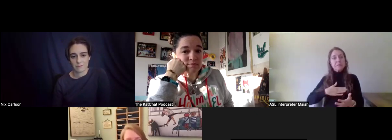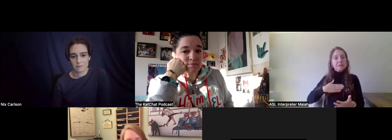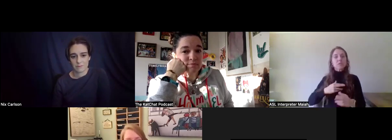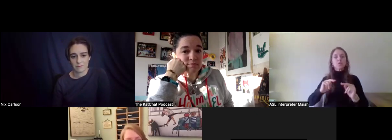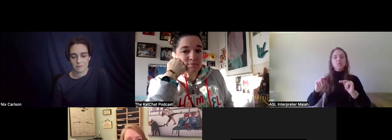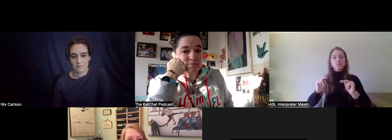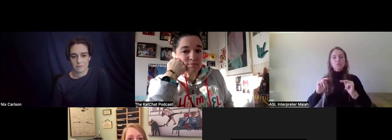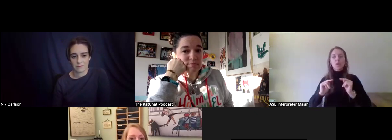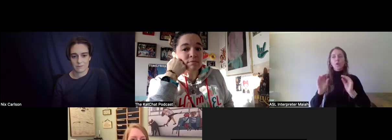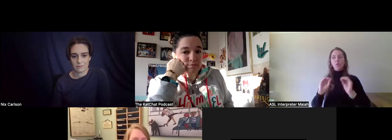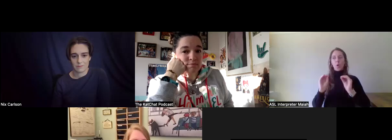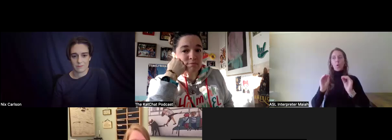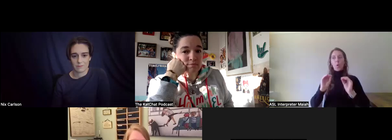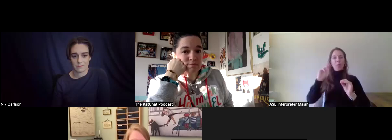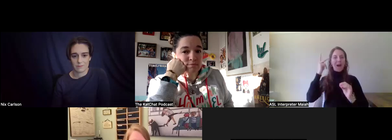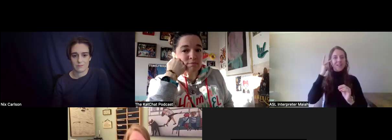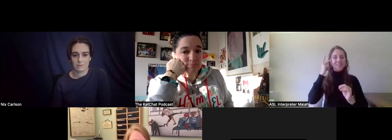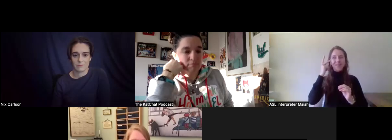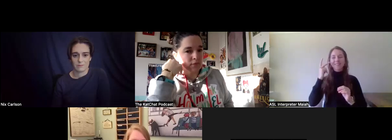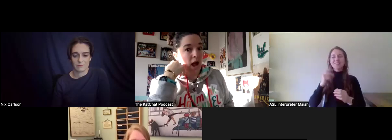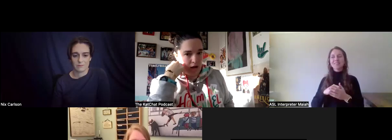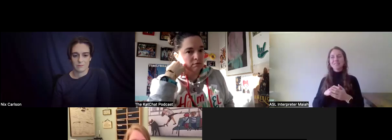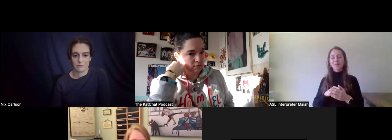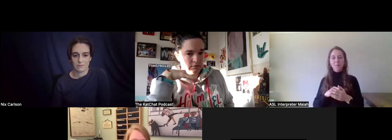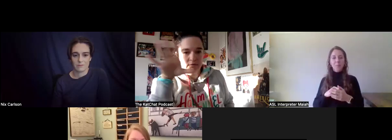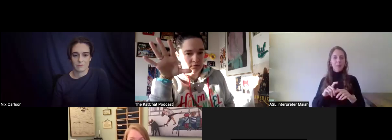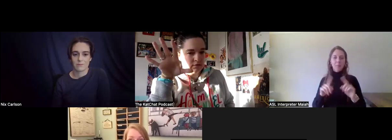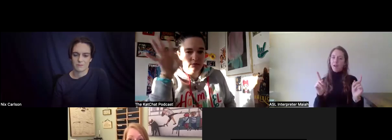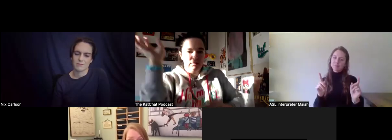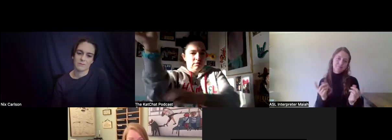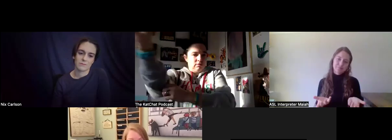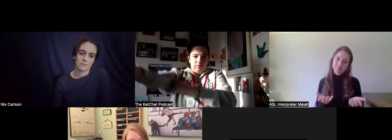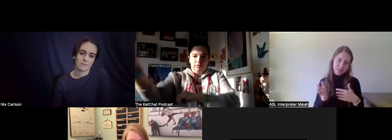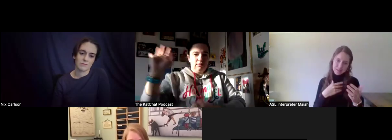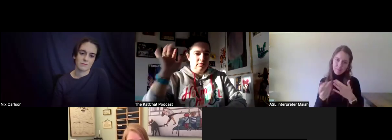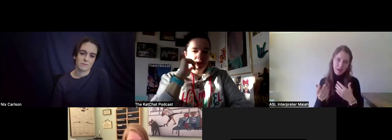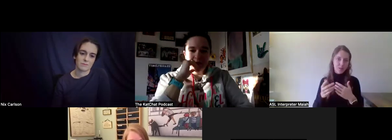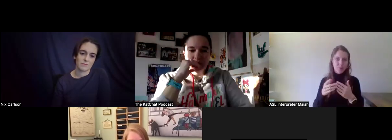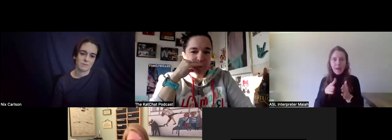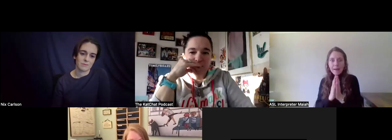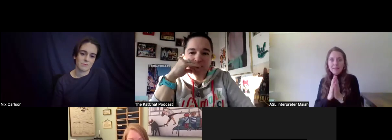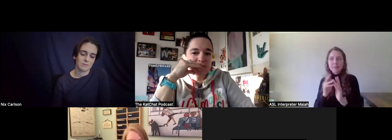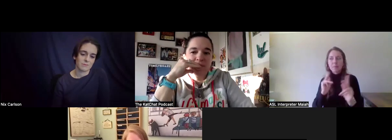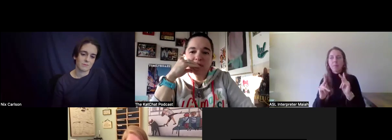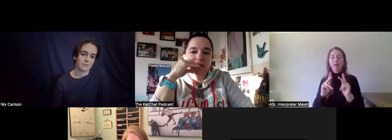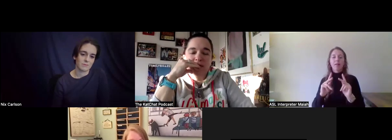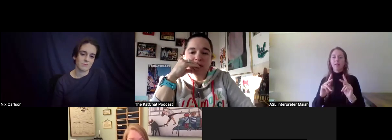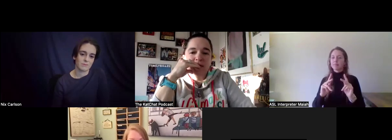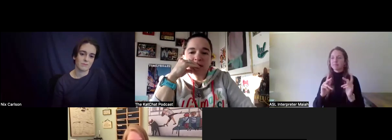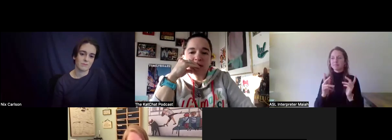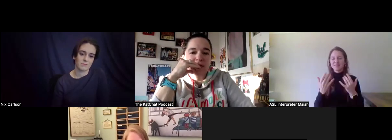But you can ask that till the cows come home. People are going to do yeah. what they want. I'm telling you,